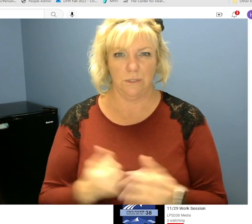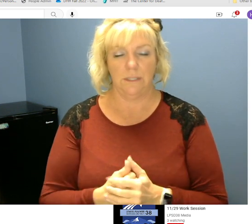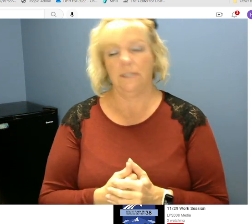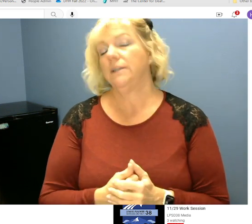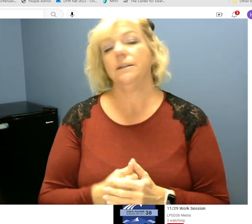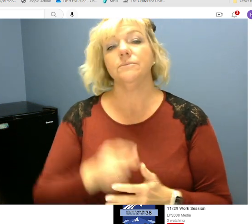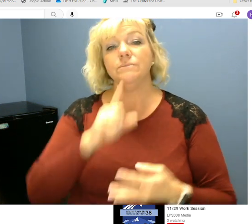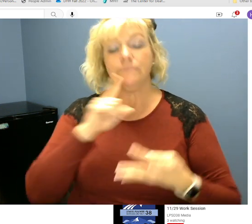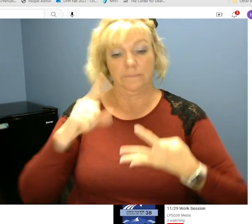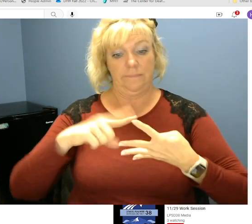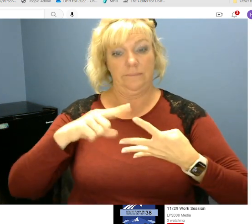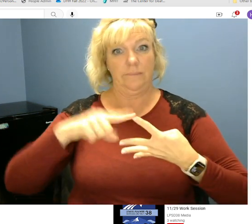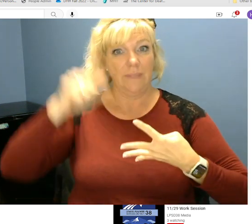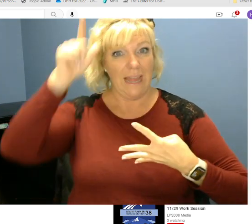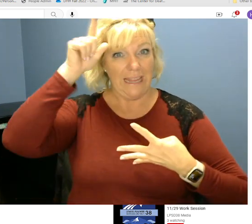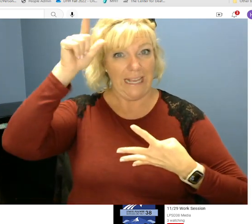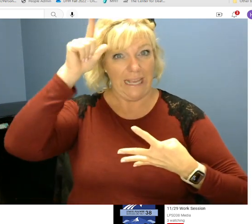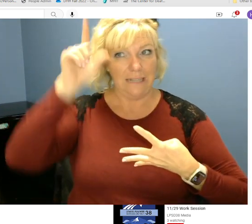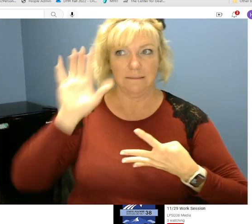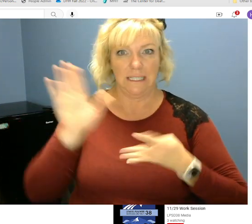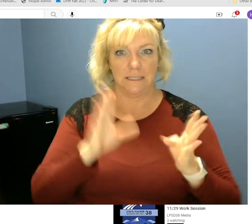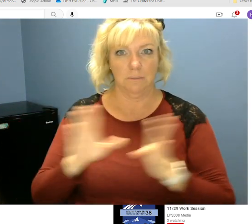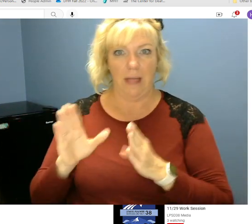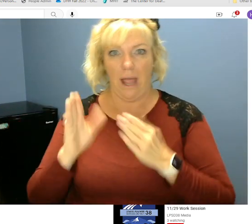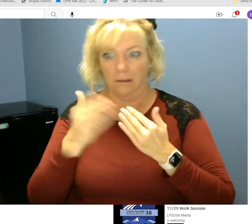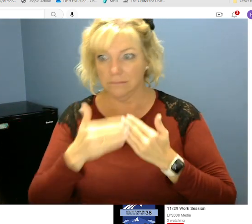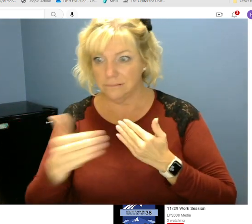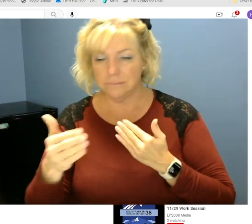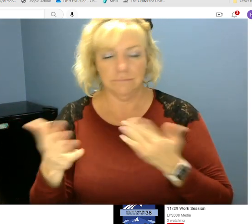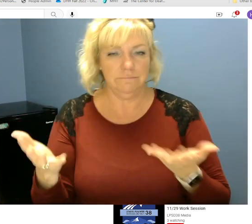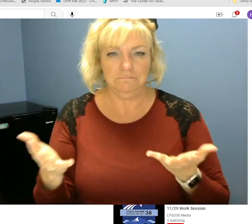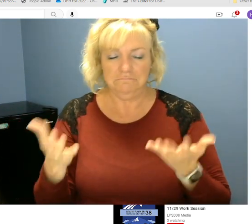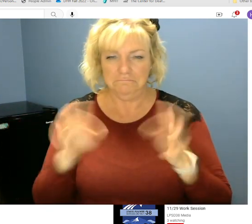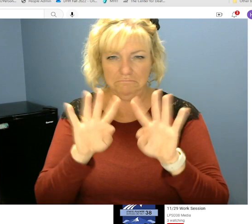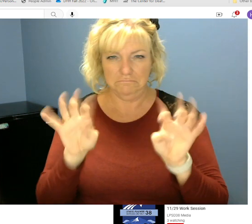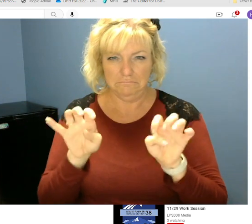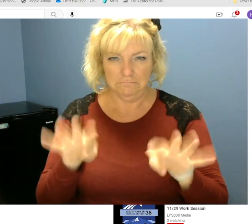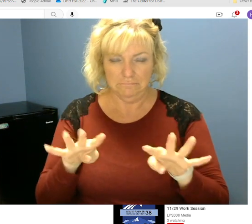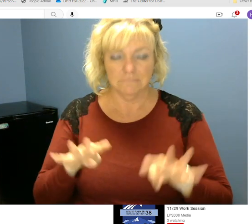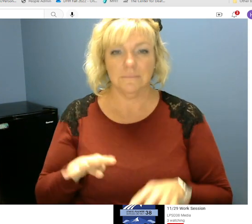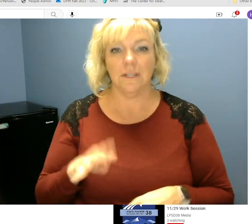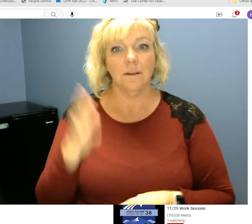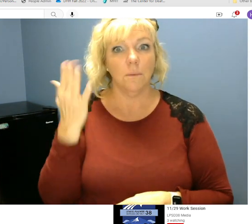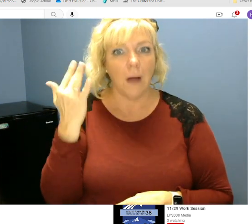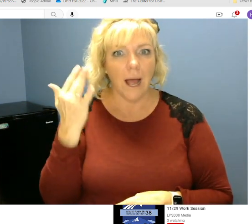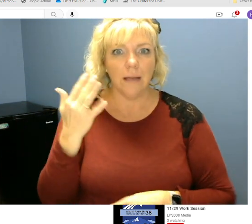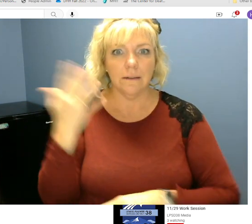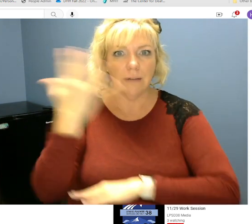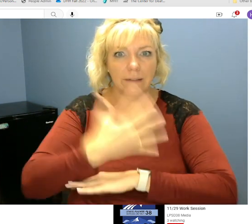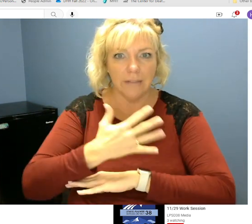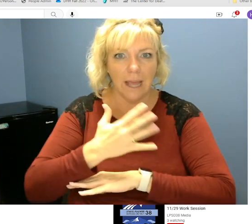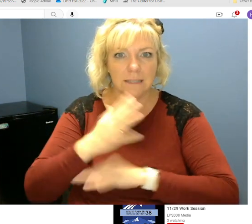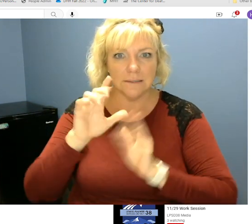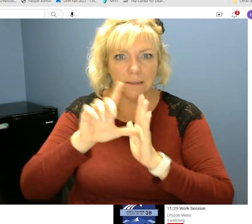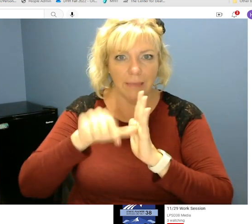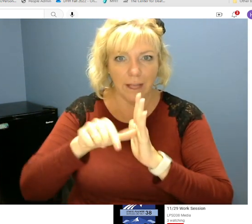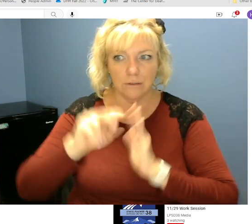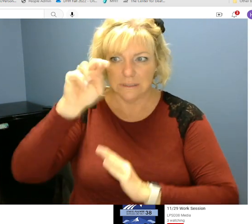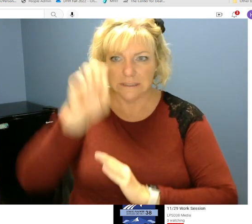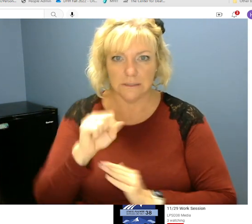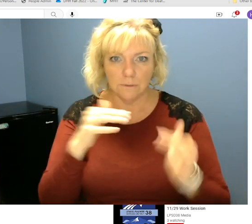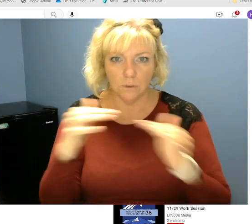right? He dies 5 days, he's shot, and dies 5 days after the Civil War